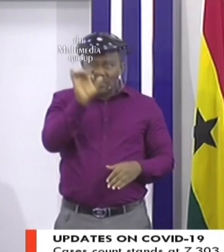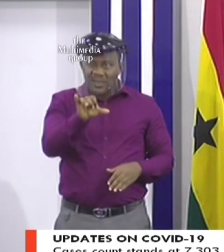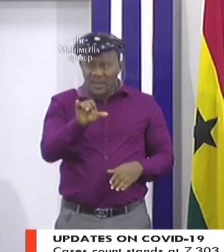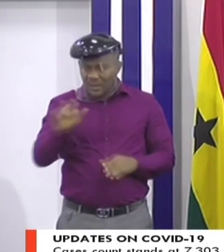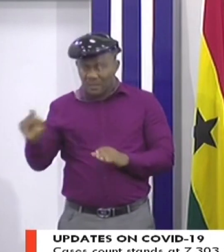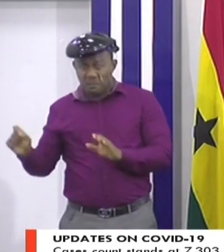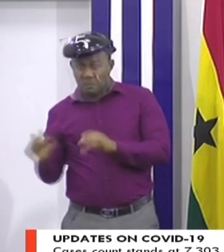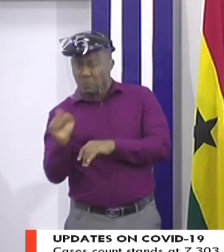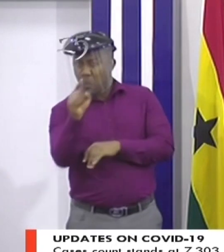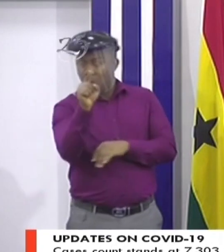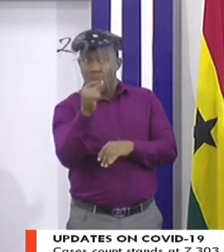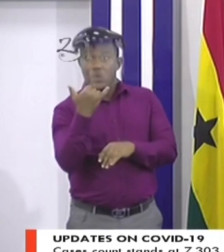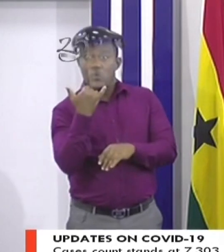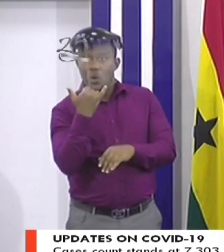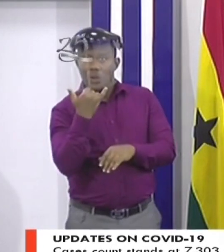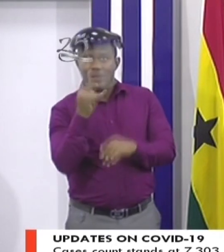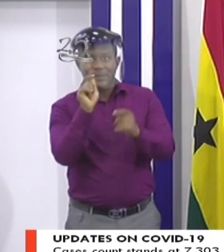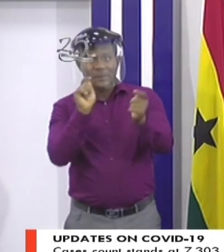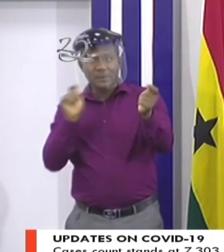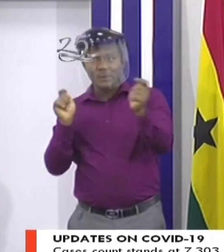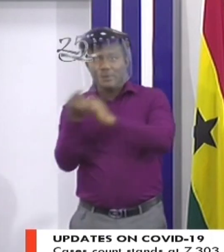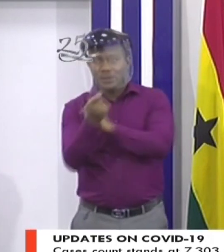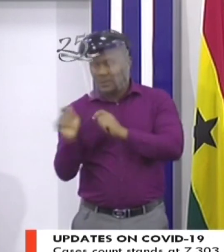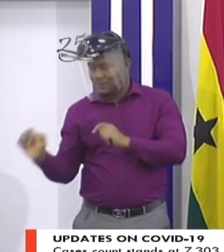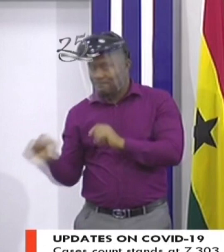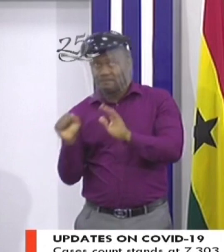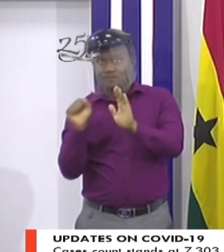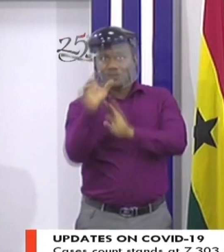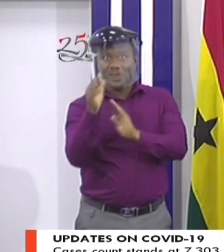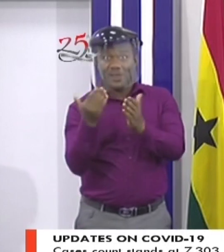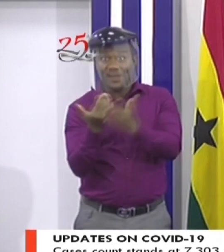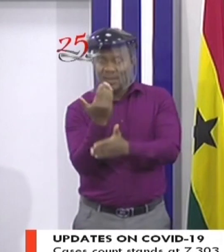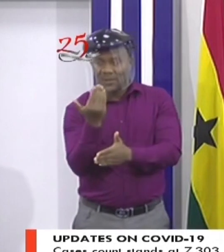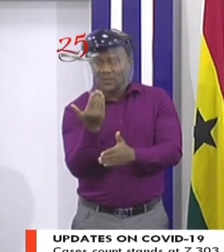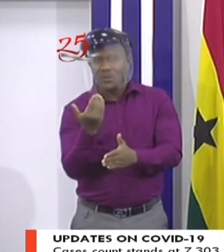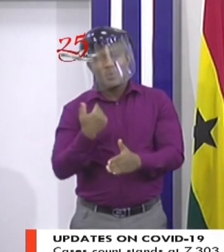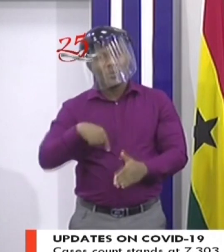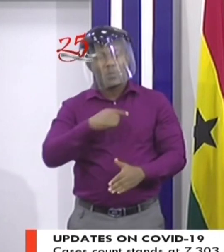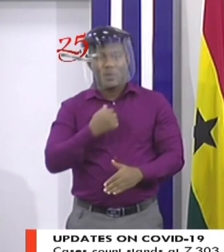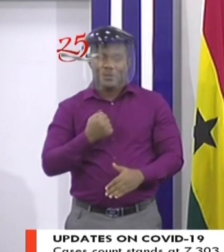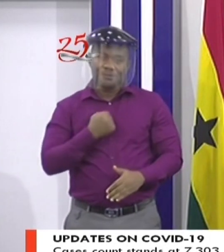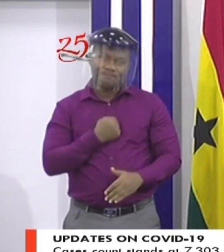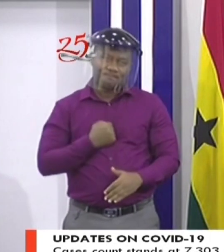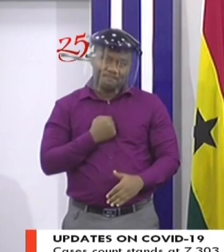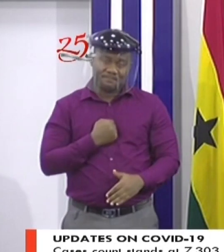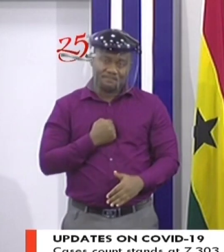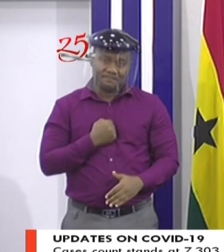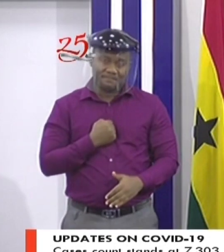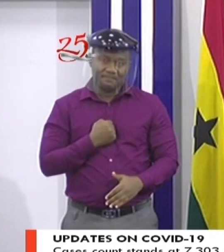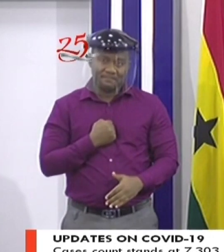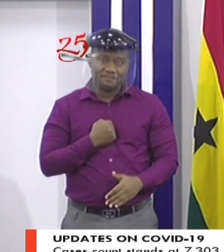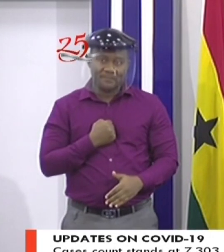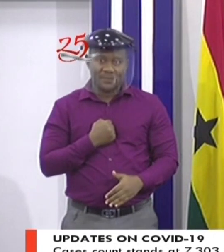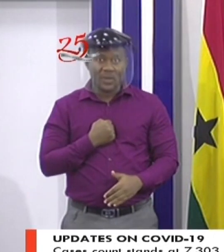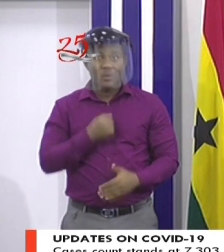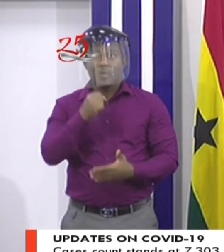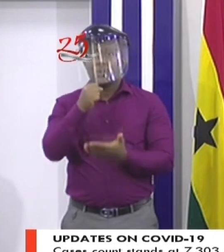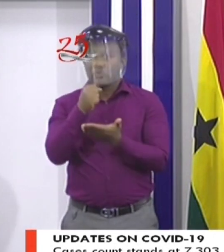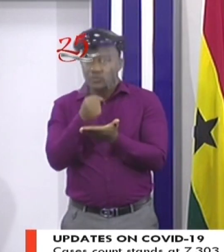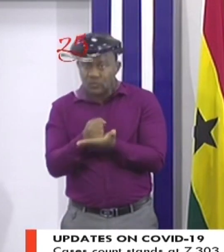quick uploading, moving it up, and putting up a new data. It was all to be sure